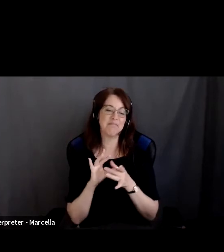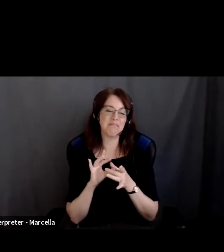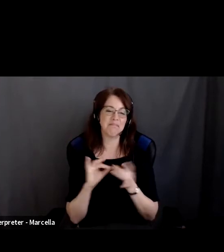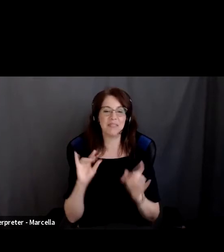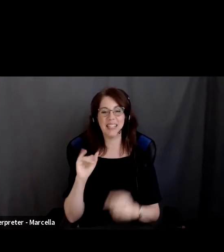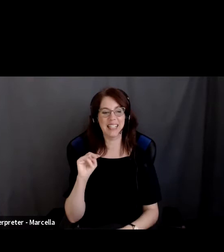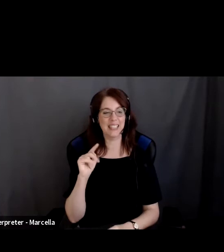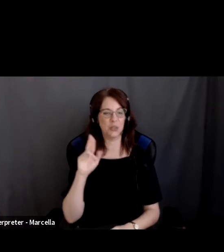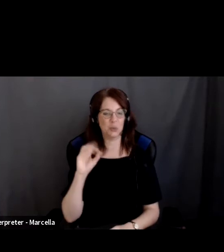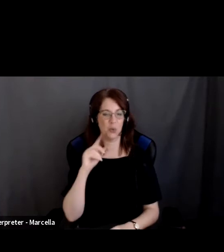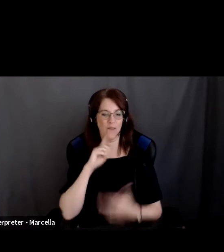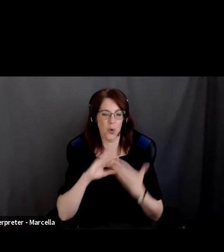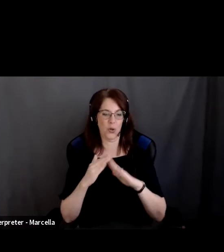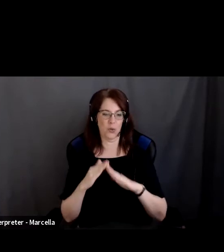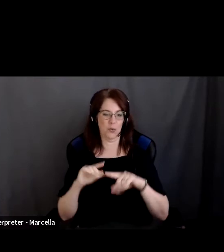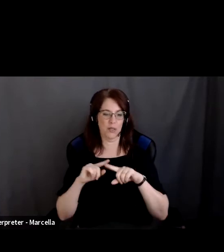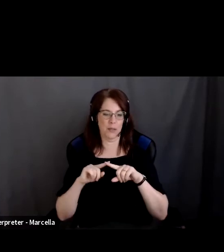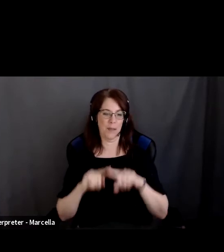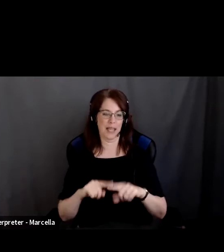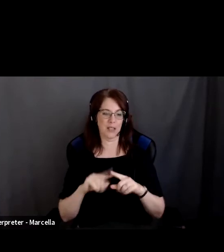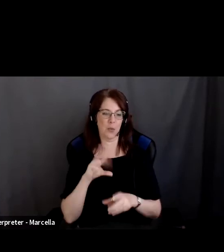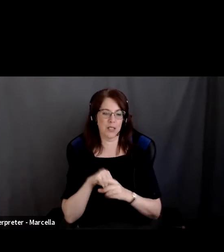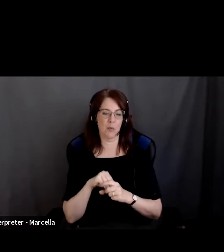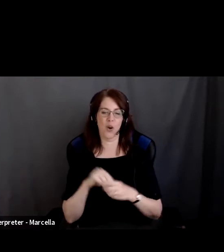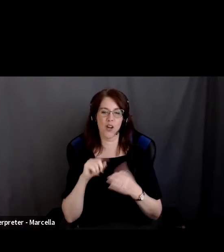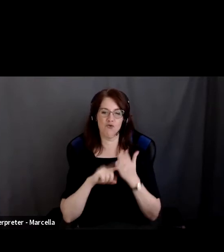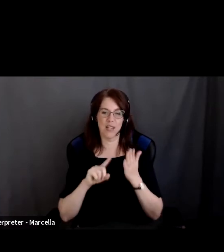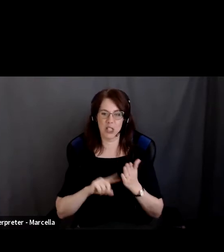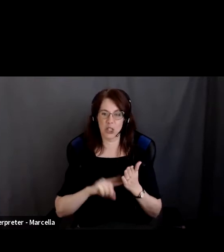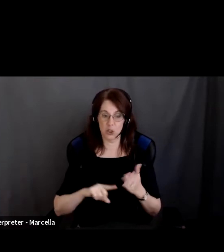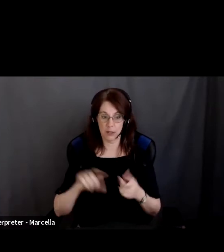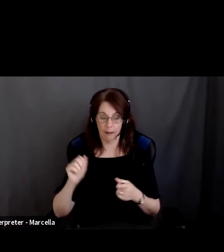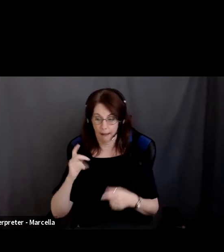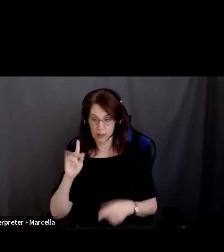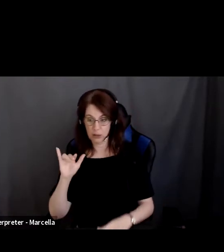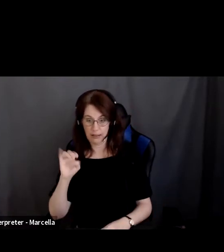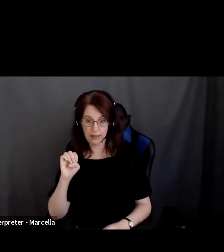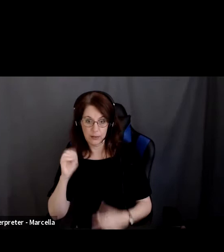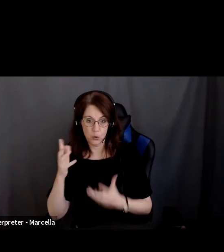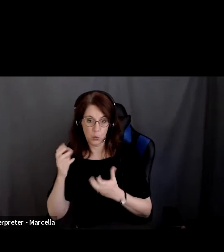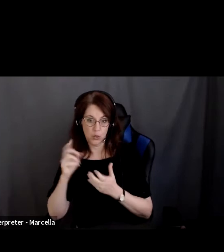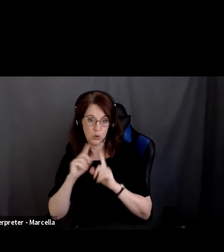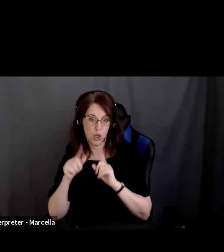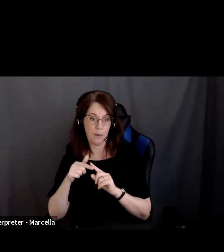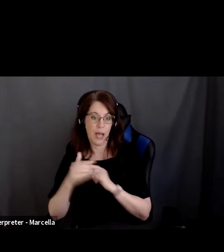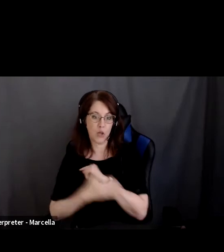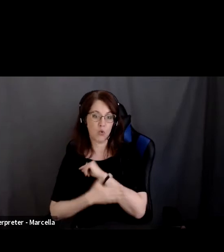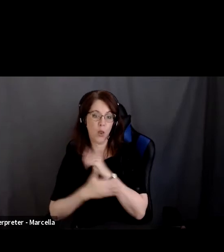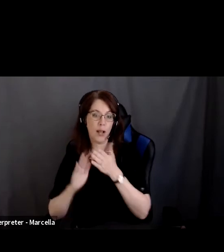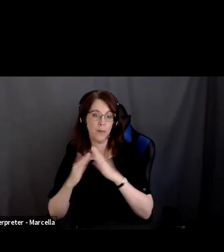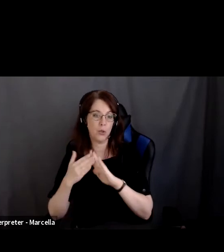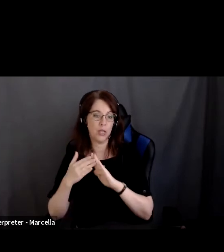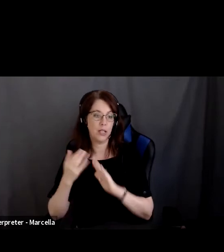intro for community-based participatory research. Ashley, do you want to talk about rural community